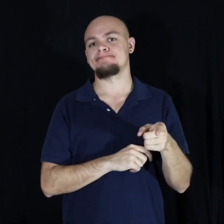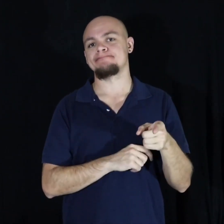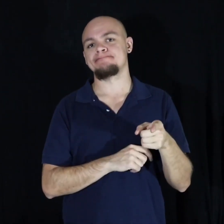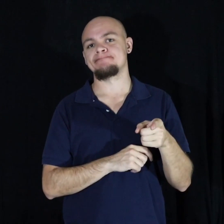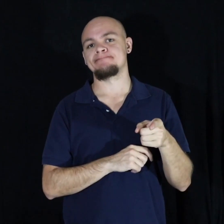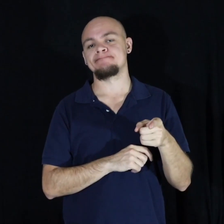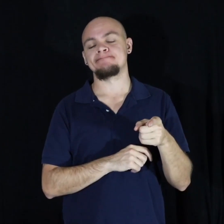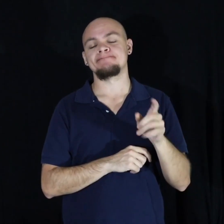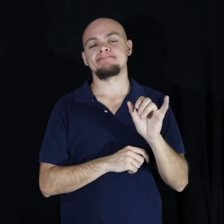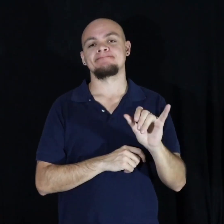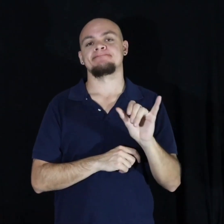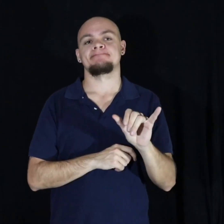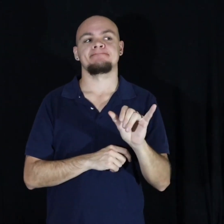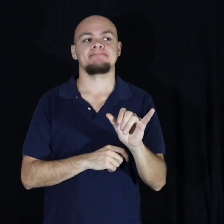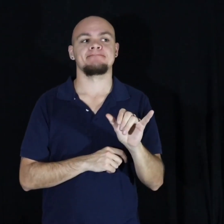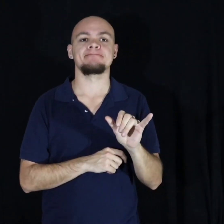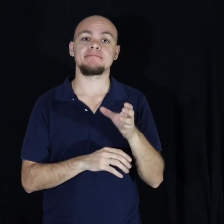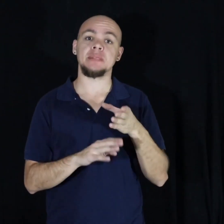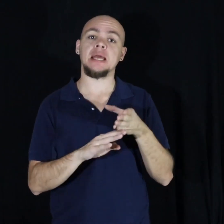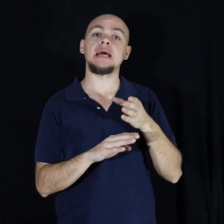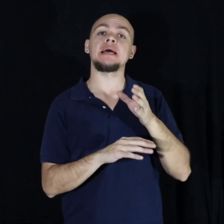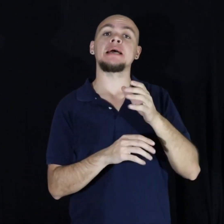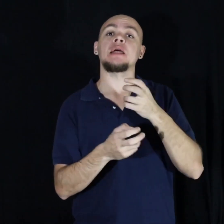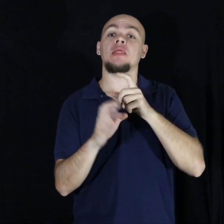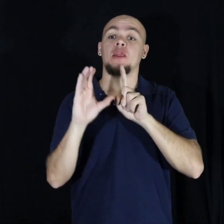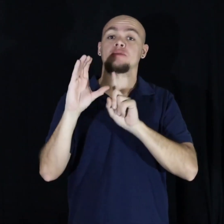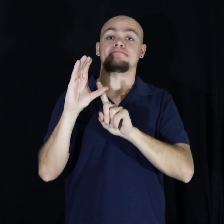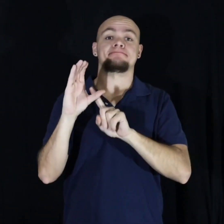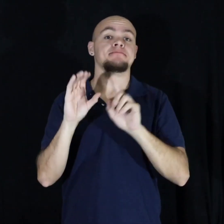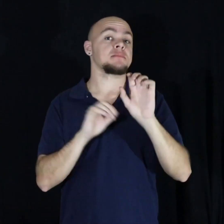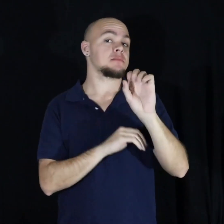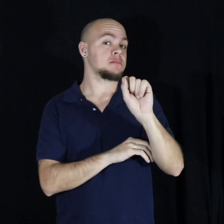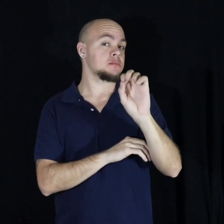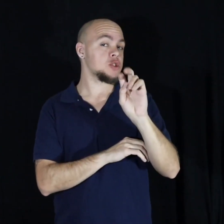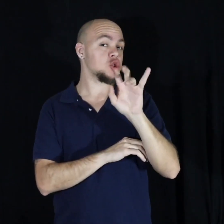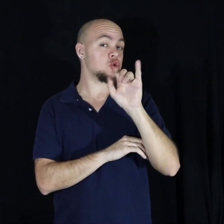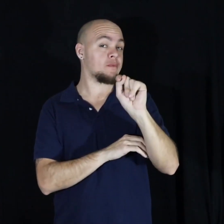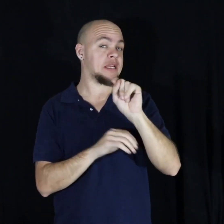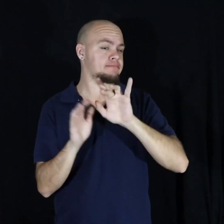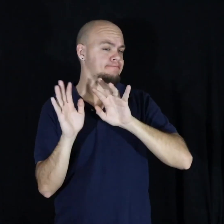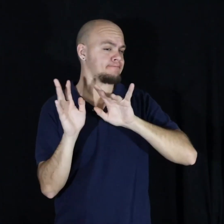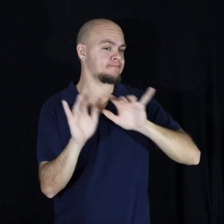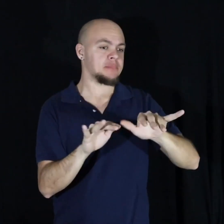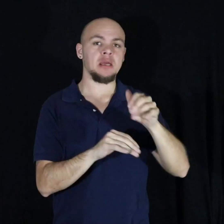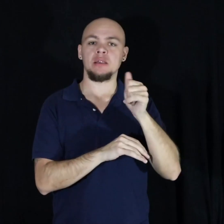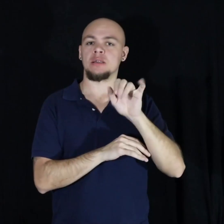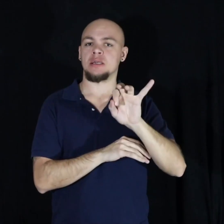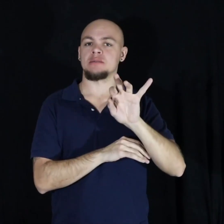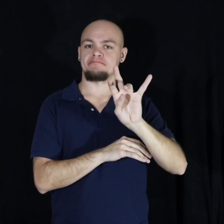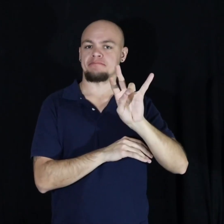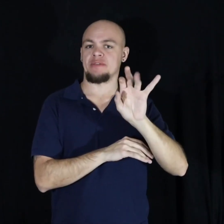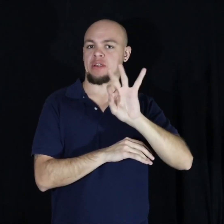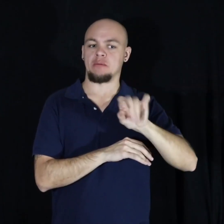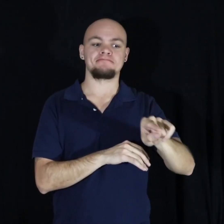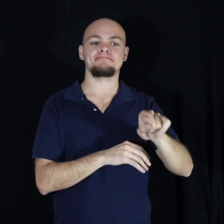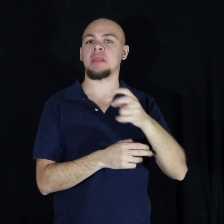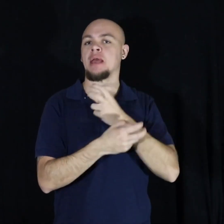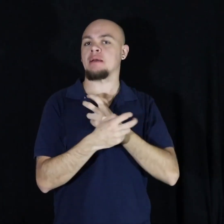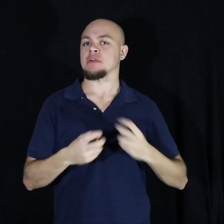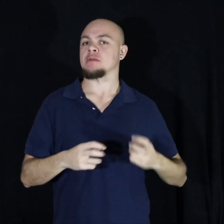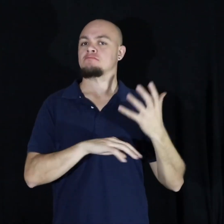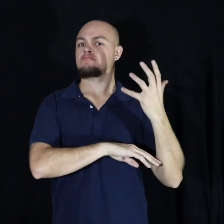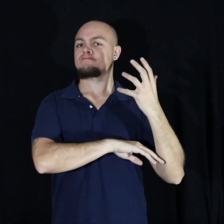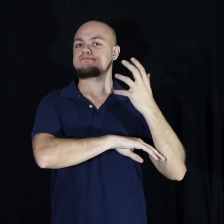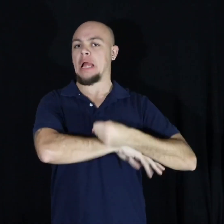After the Soviet invasion in 1979, Afghanistan collapsed and hasn't been developing